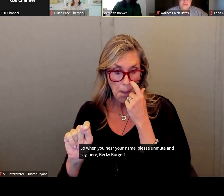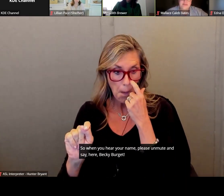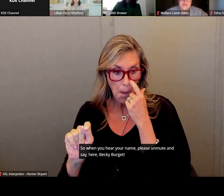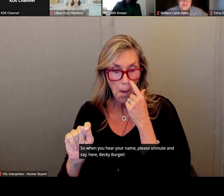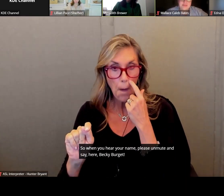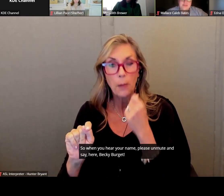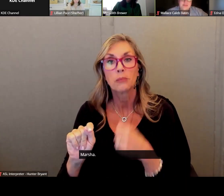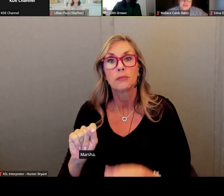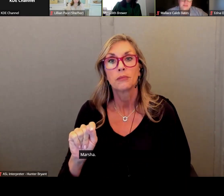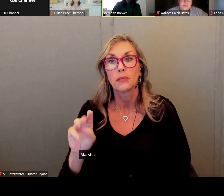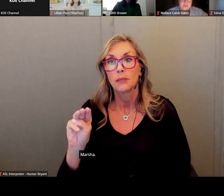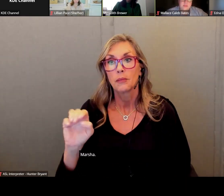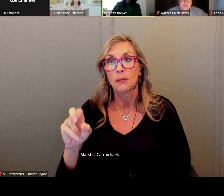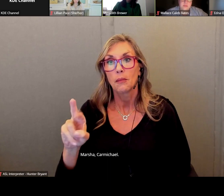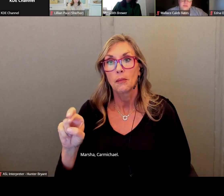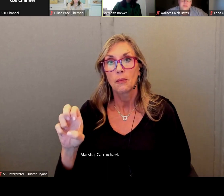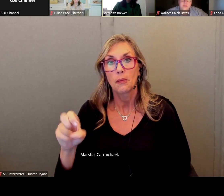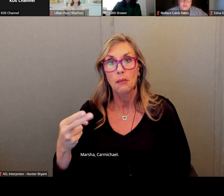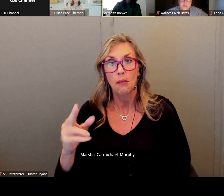Marcia Carmichael Murphy.